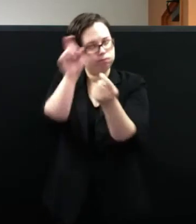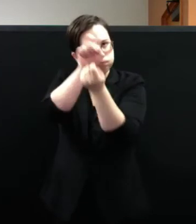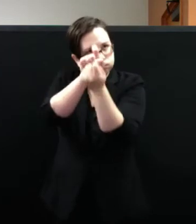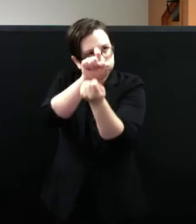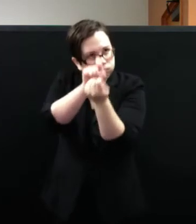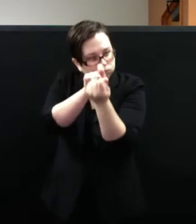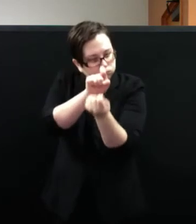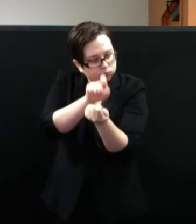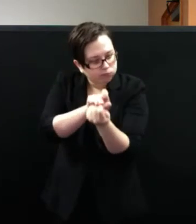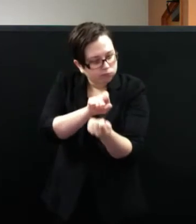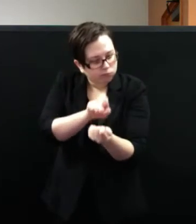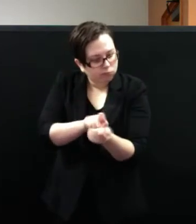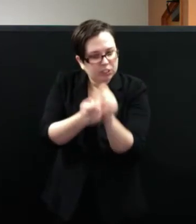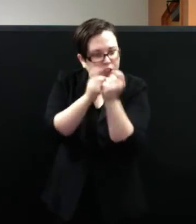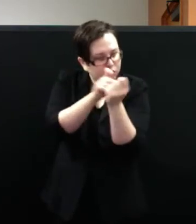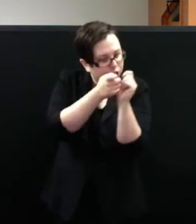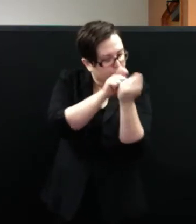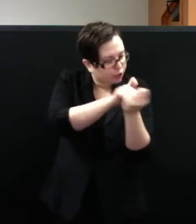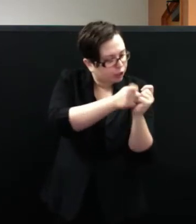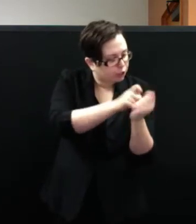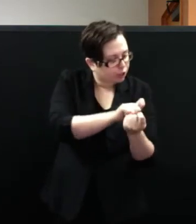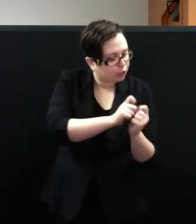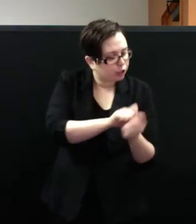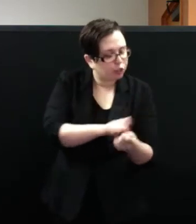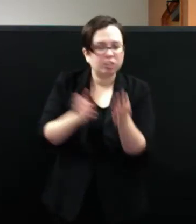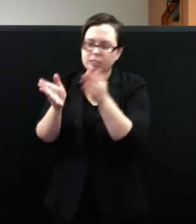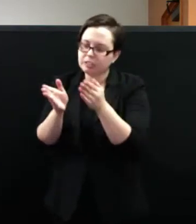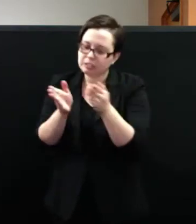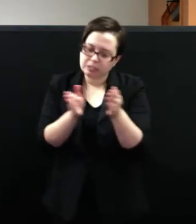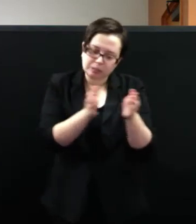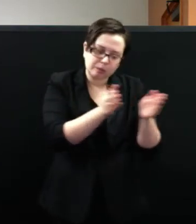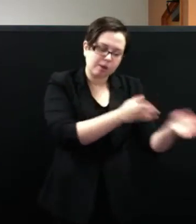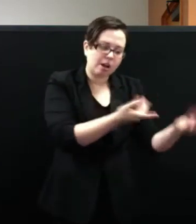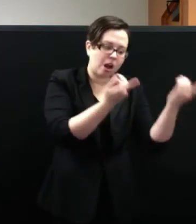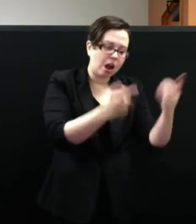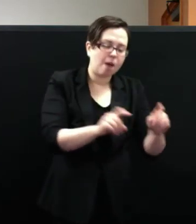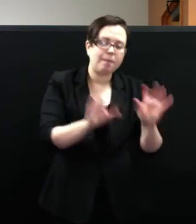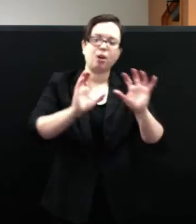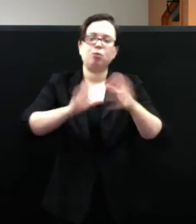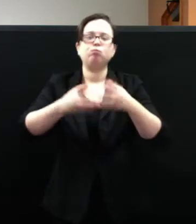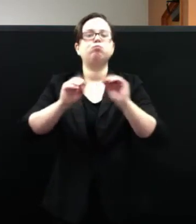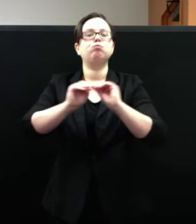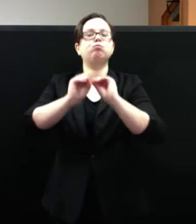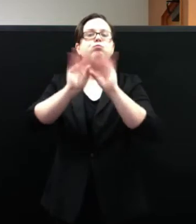patterns emerge. And the group gets clarity, and you answer the question.